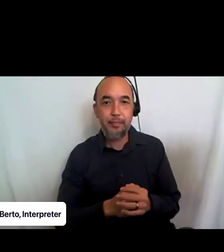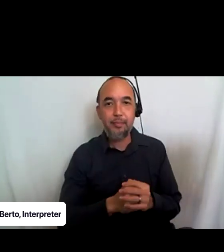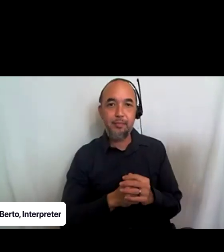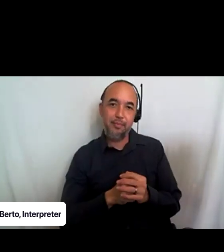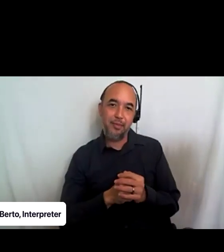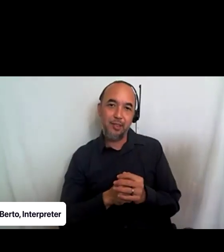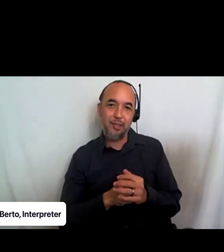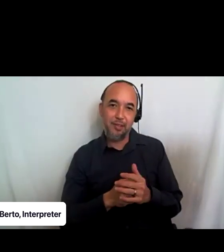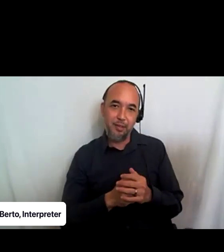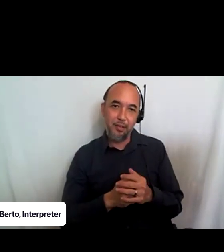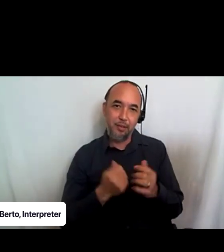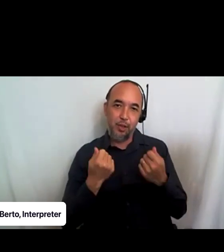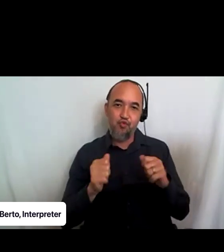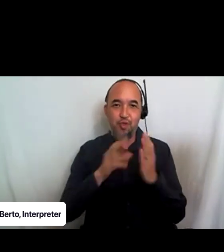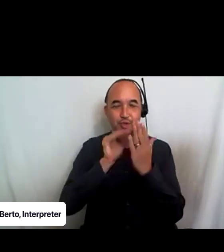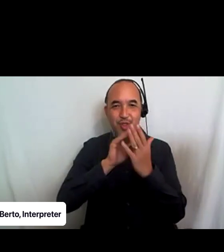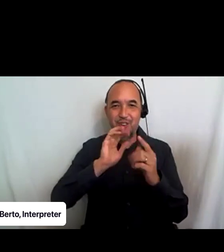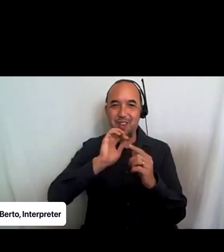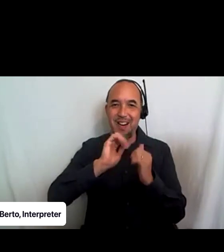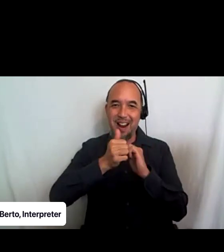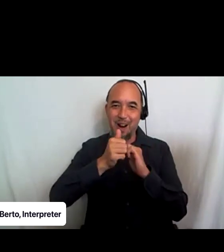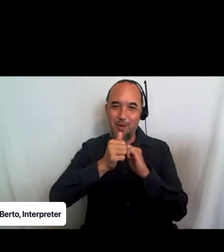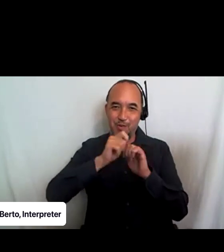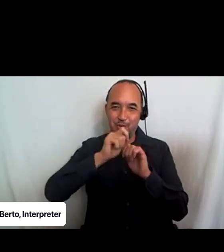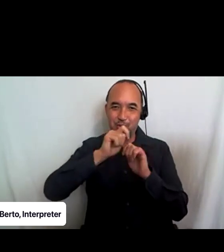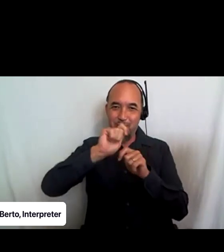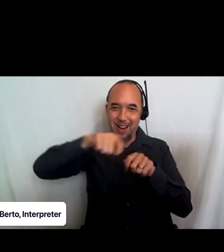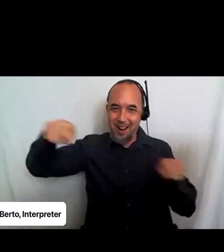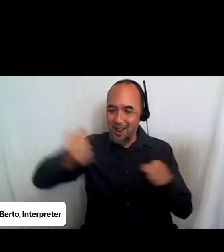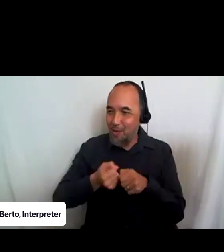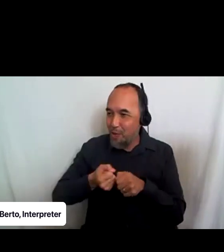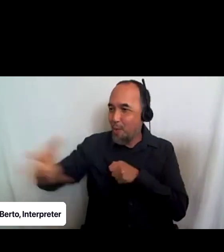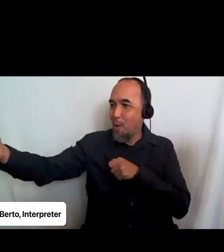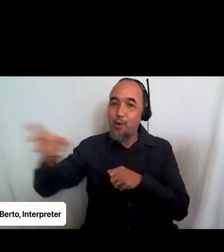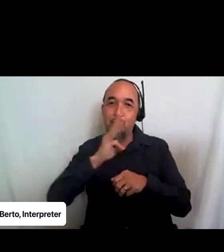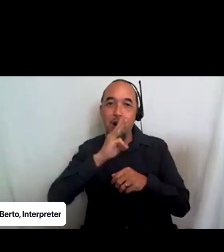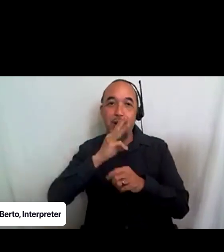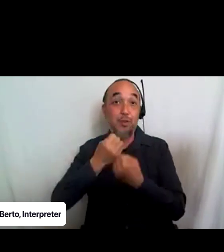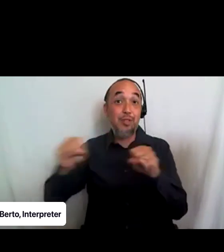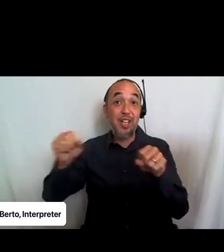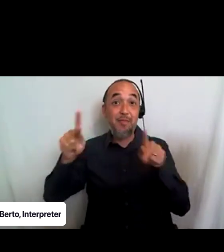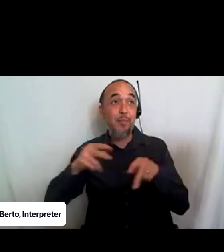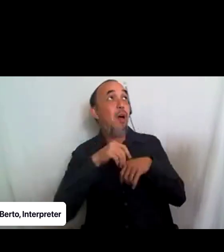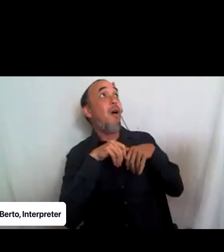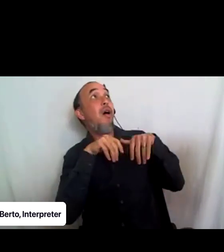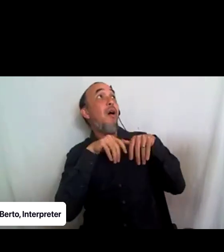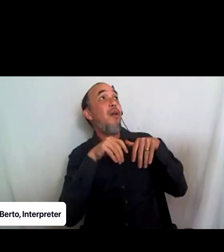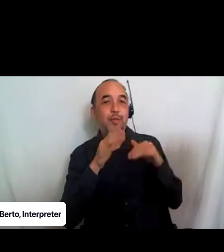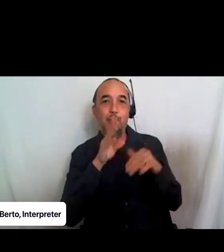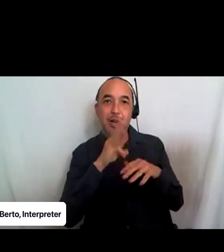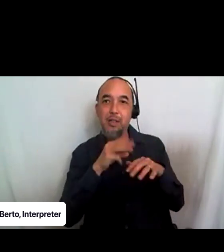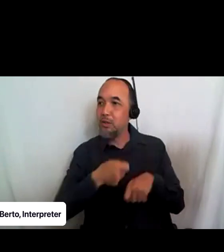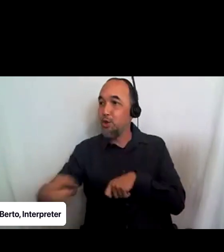tie knots and throw it in the water, to save somebody. And I was paired up with Christian and Nathan. And Christian